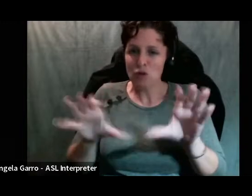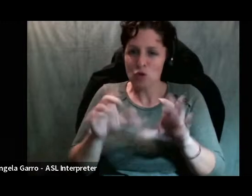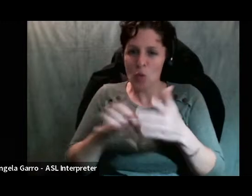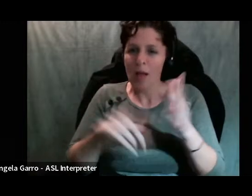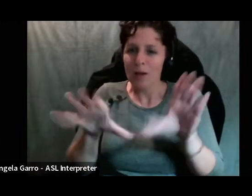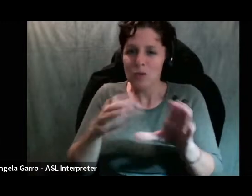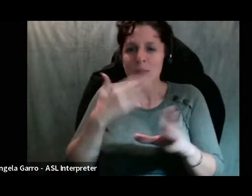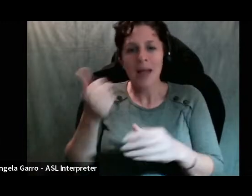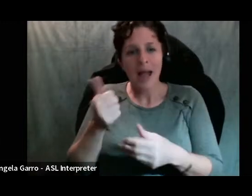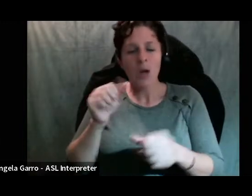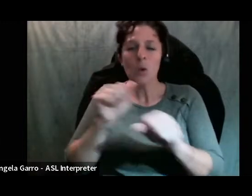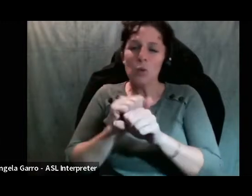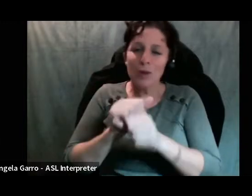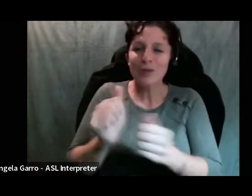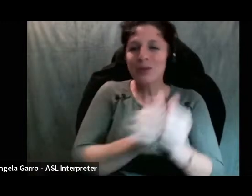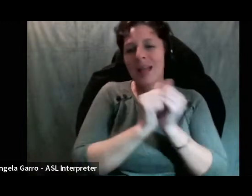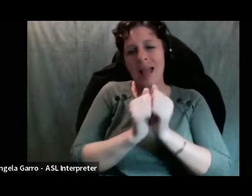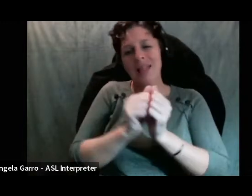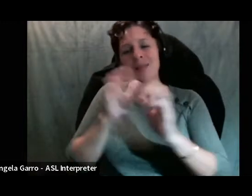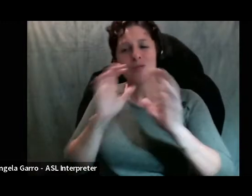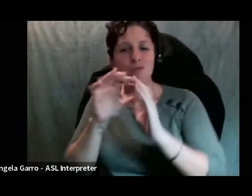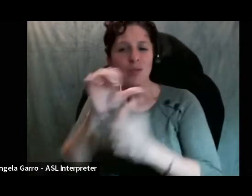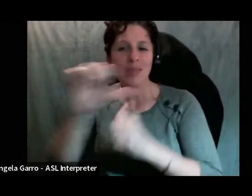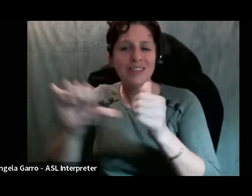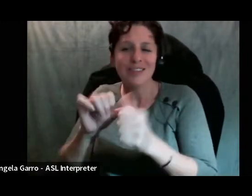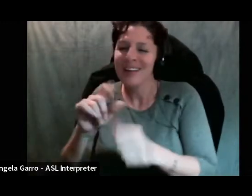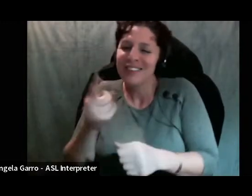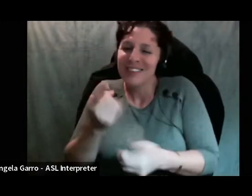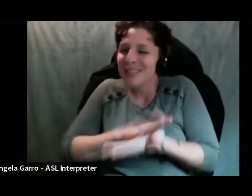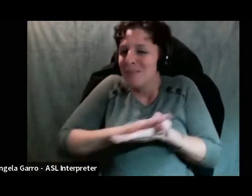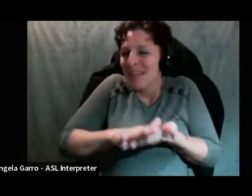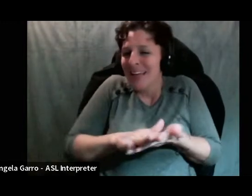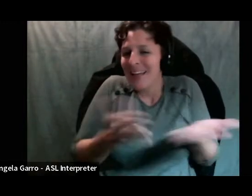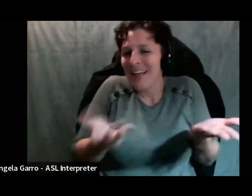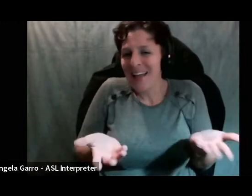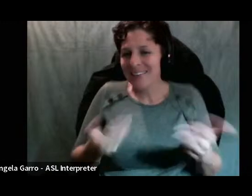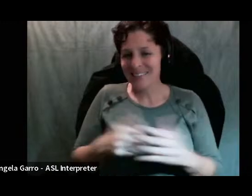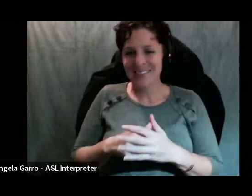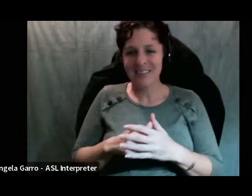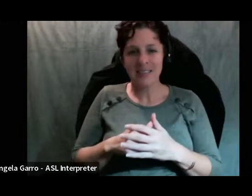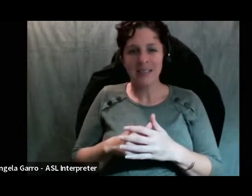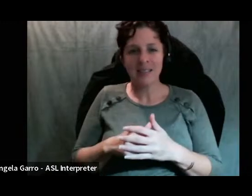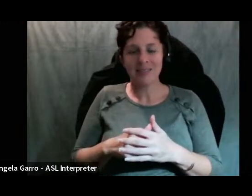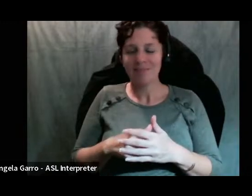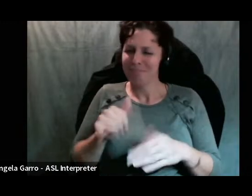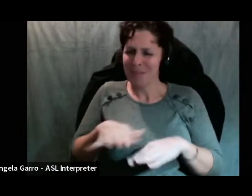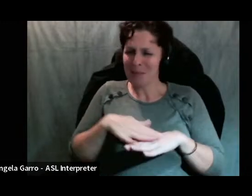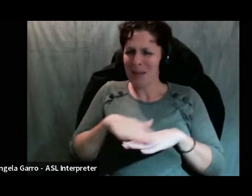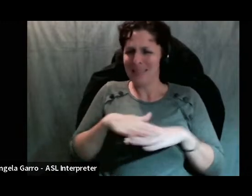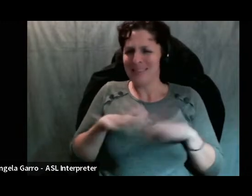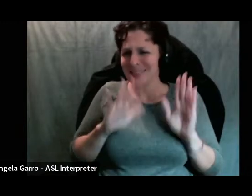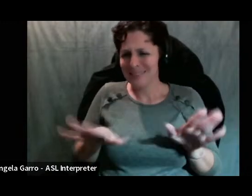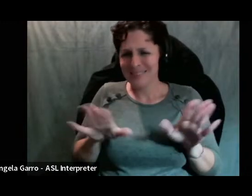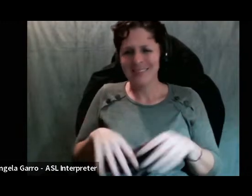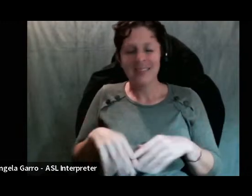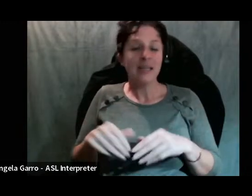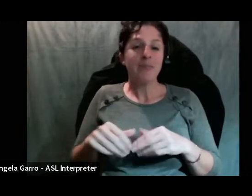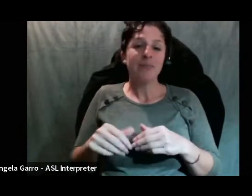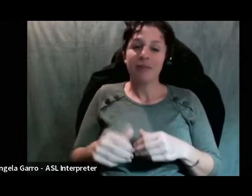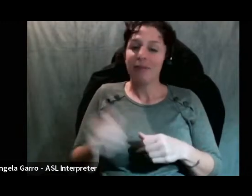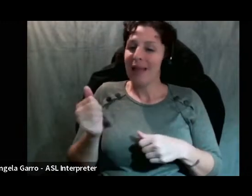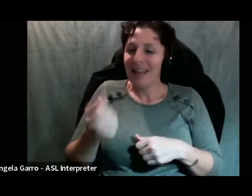together, communicating with each other, and just being kind. I mean, it just down to the basics. Everyone has